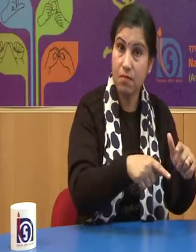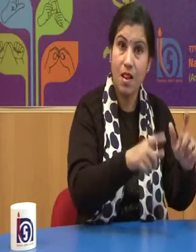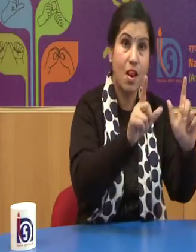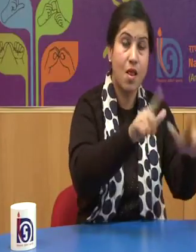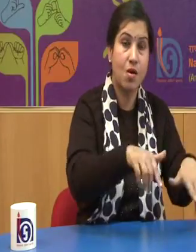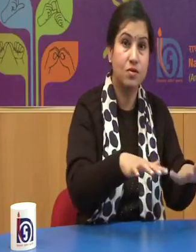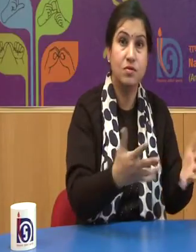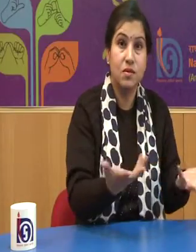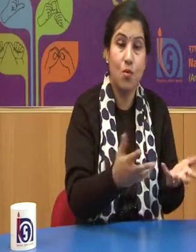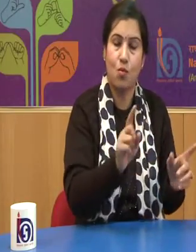and the